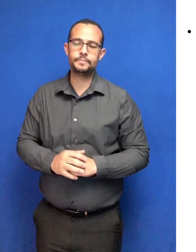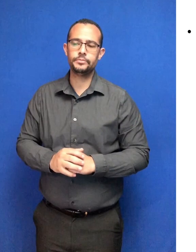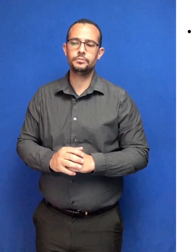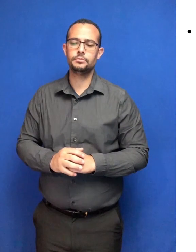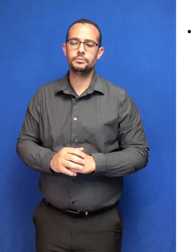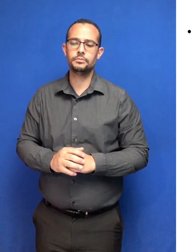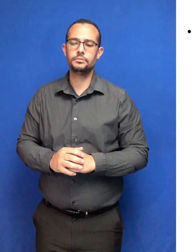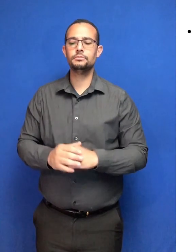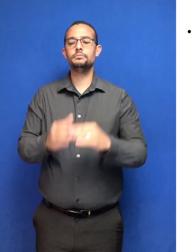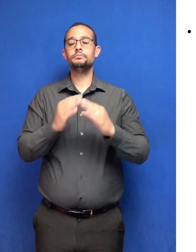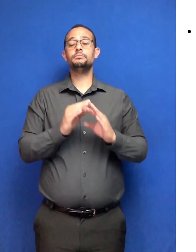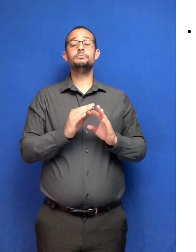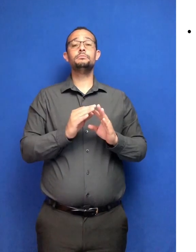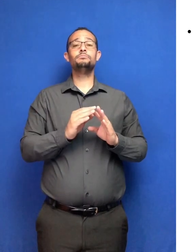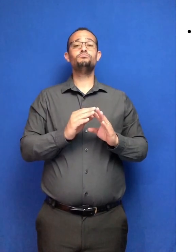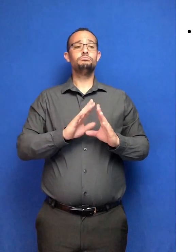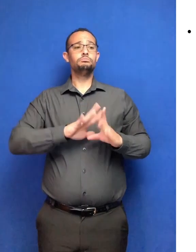It's important to protect your property,